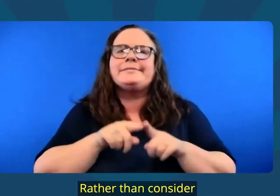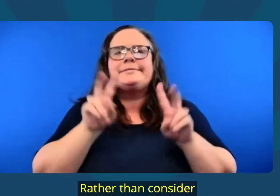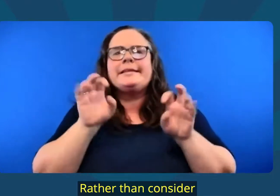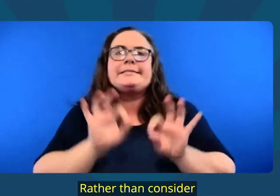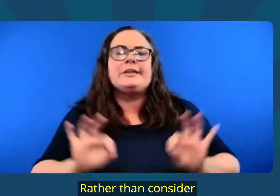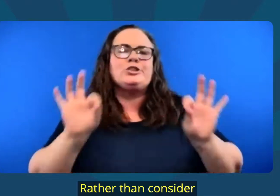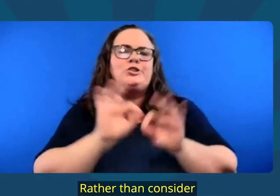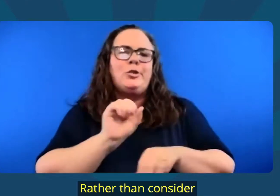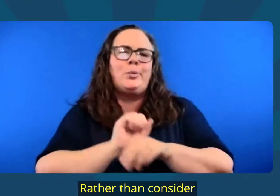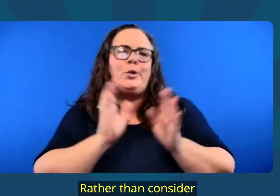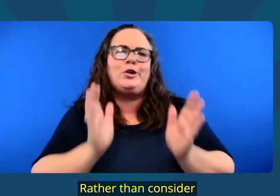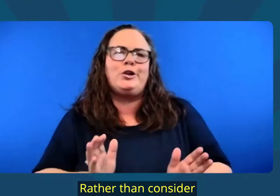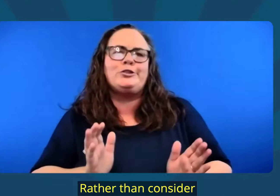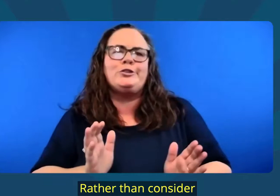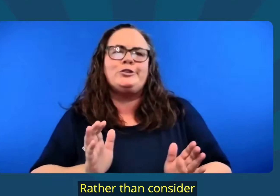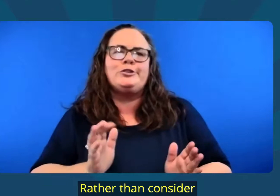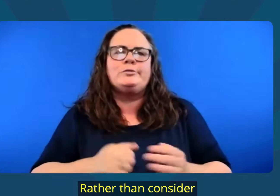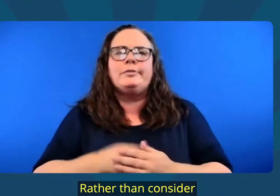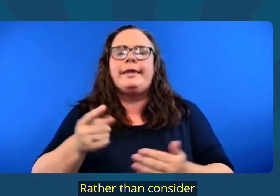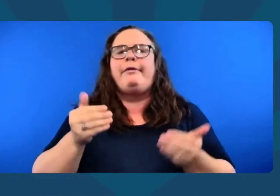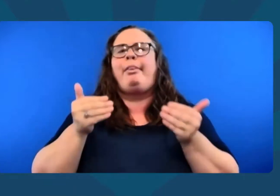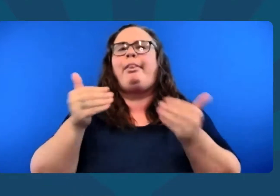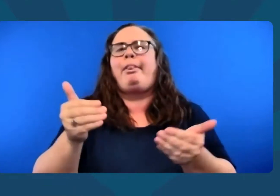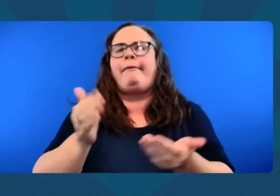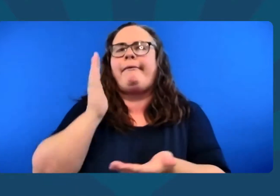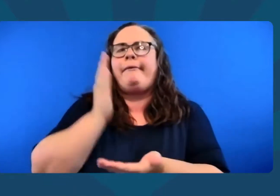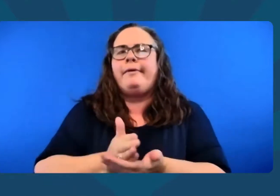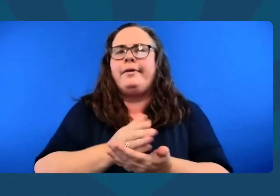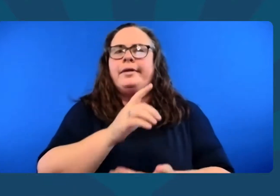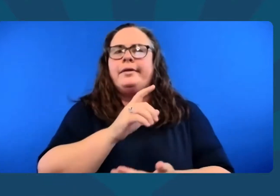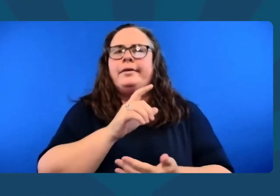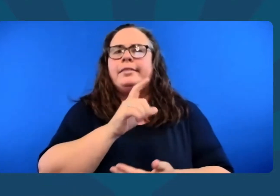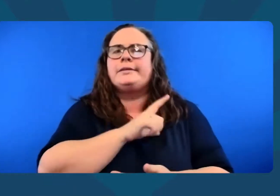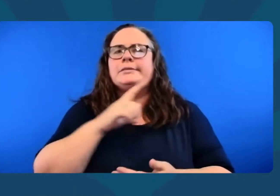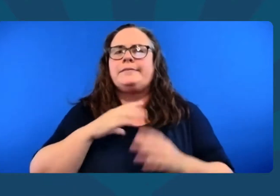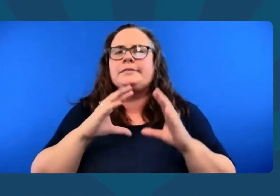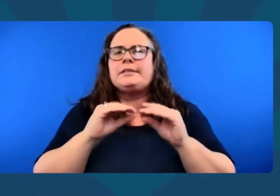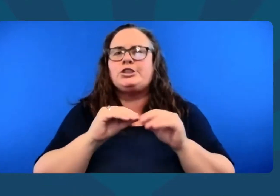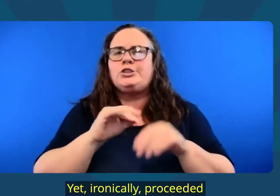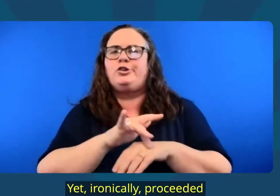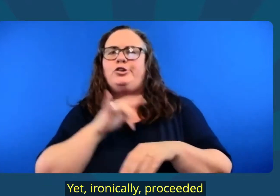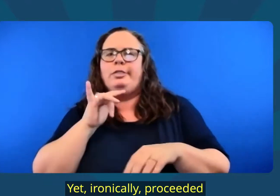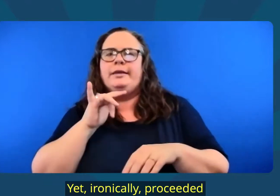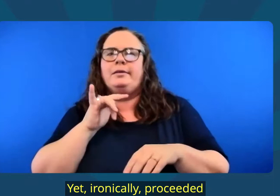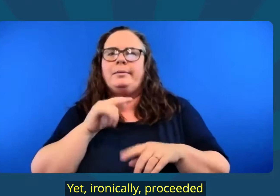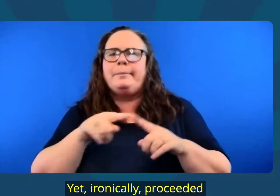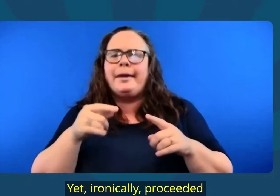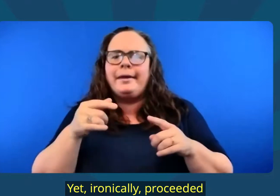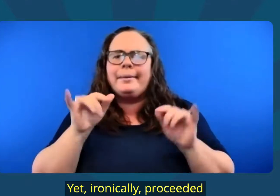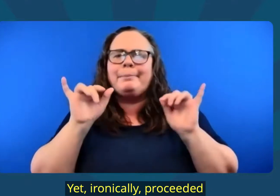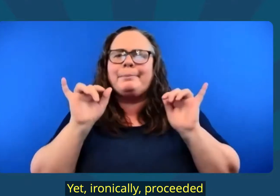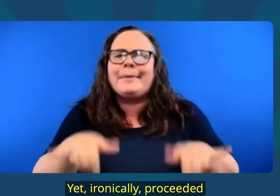Rather than consider themselves essential workers, they ended the legislative session early, yet